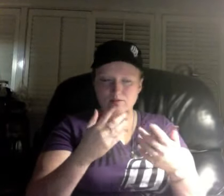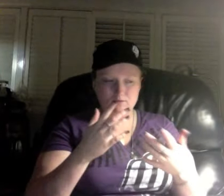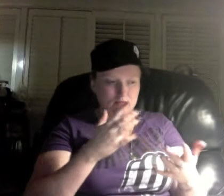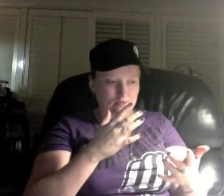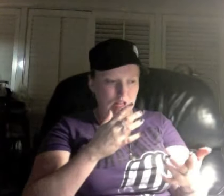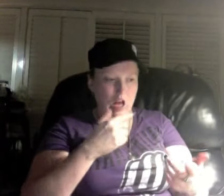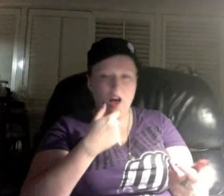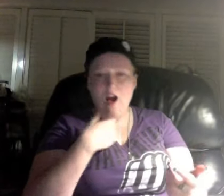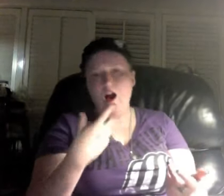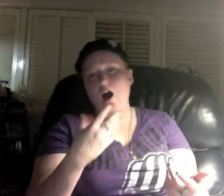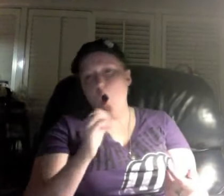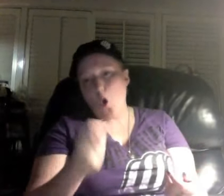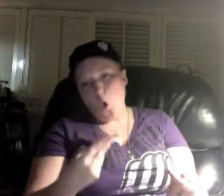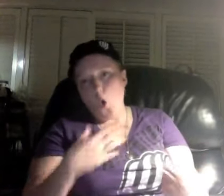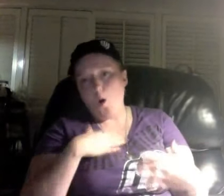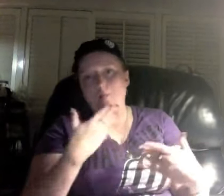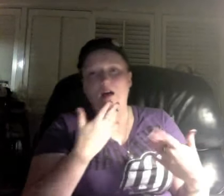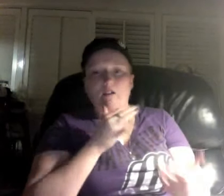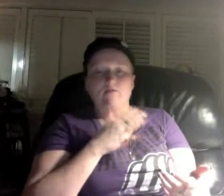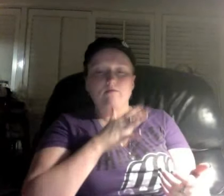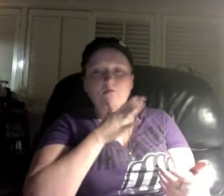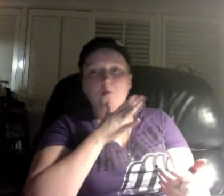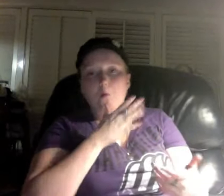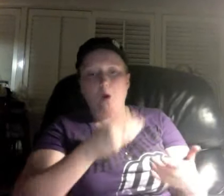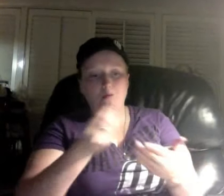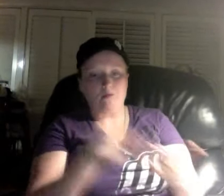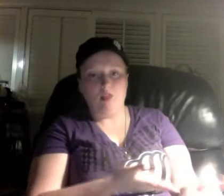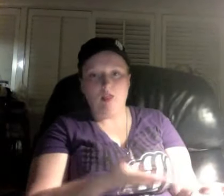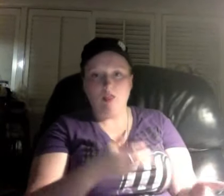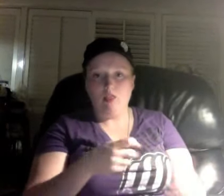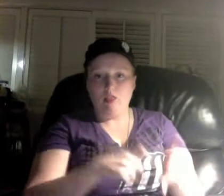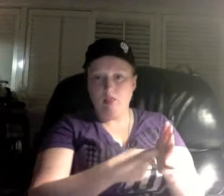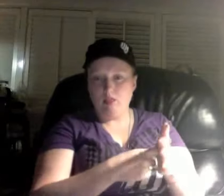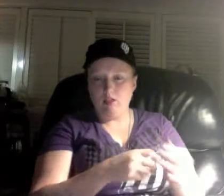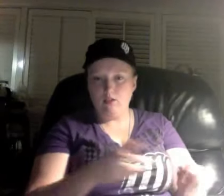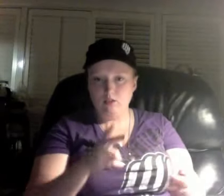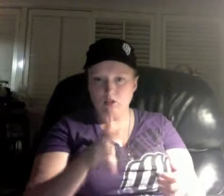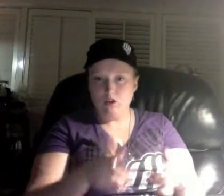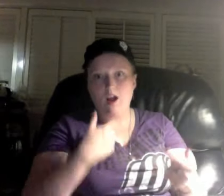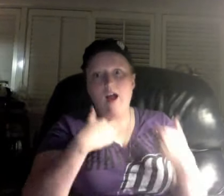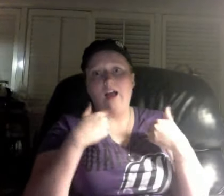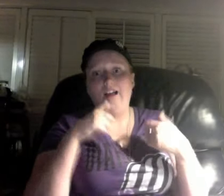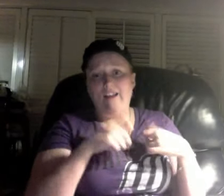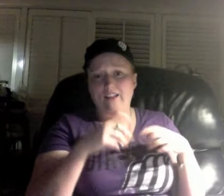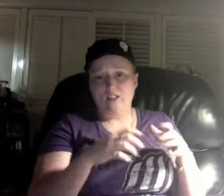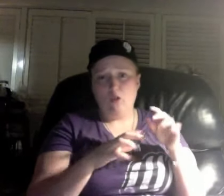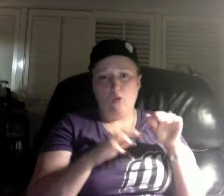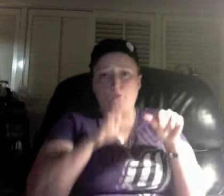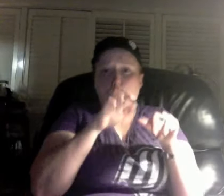So get them warmed up to me. And then, so after I have my focus questions done, we begin with our